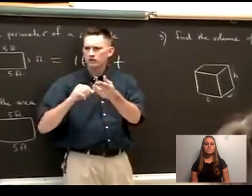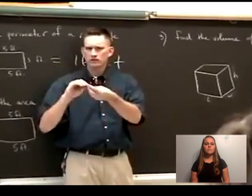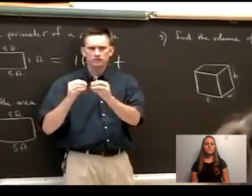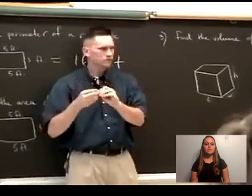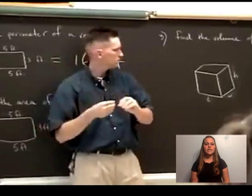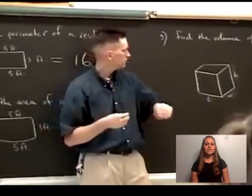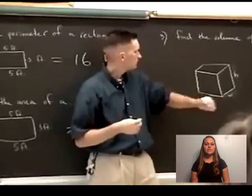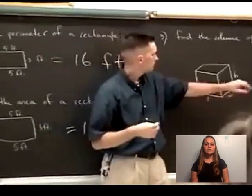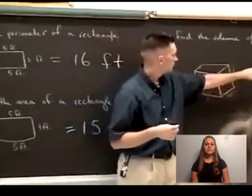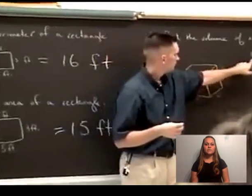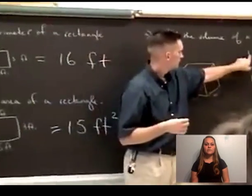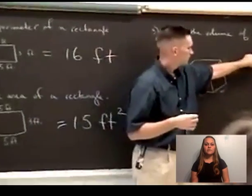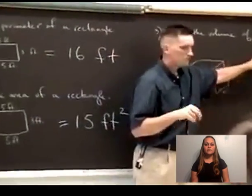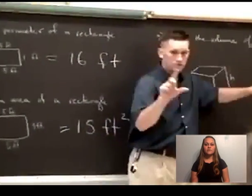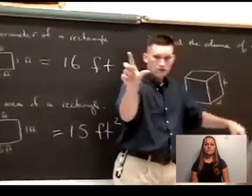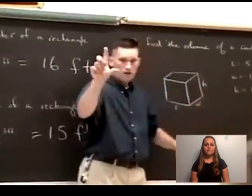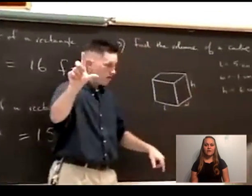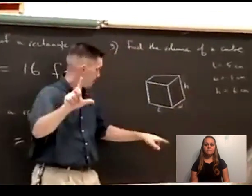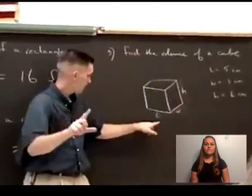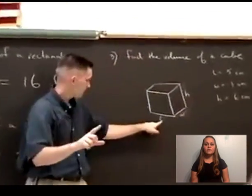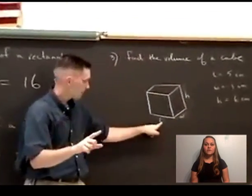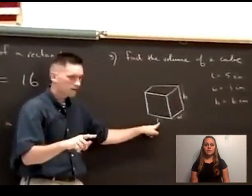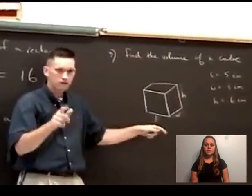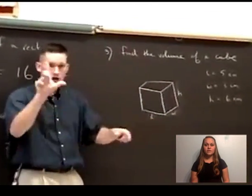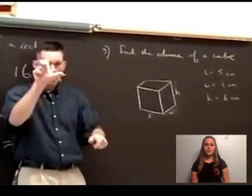What is the number for length? 5?